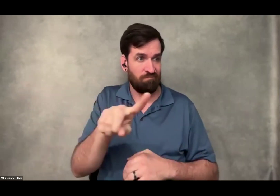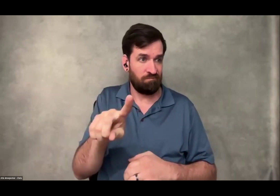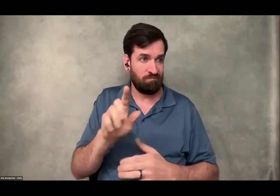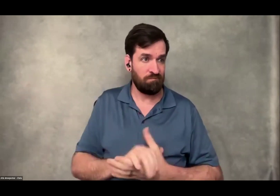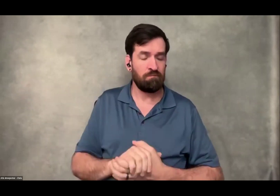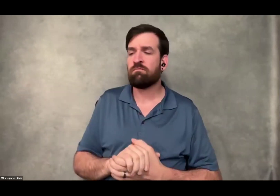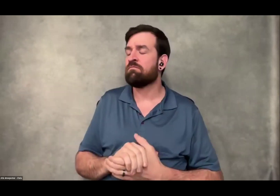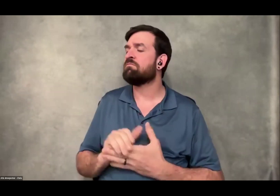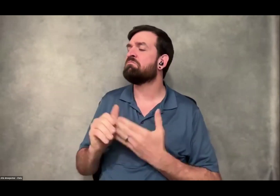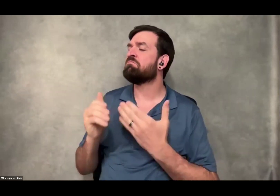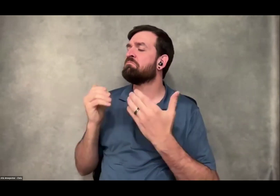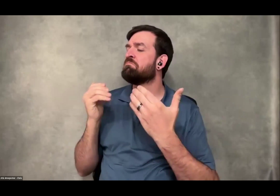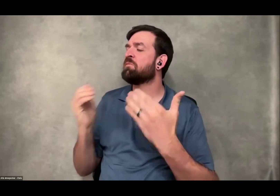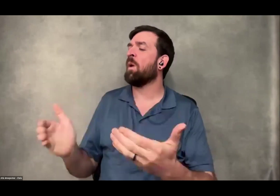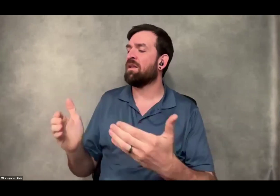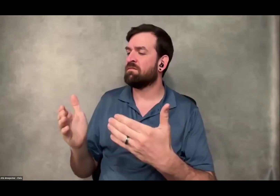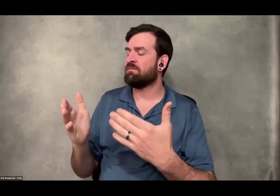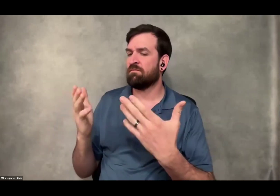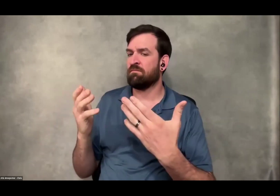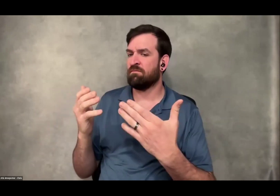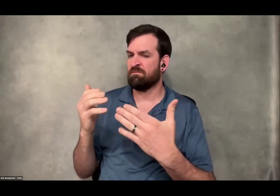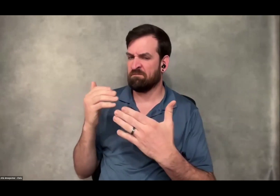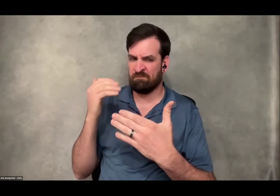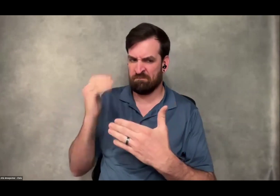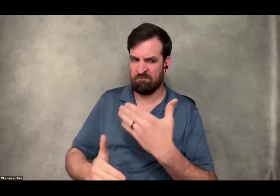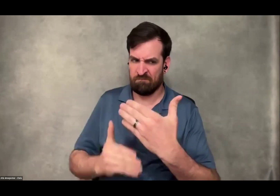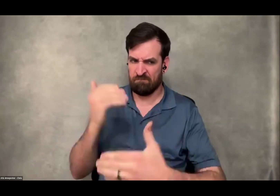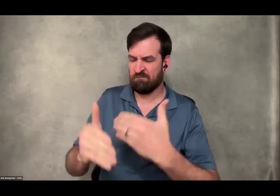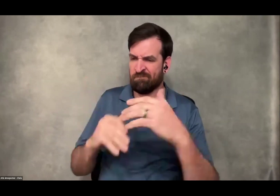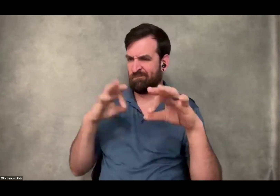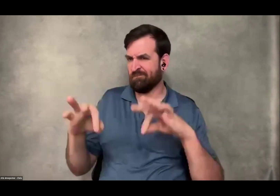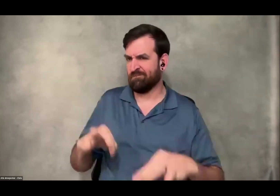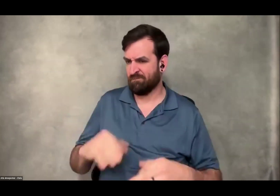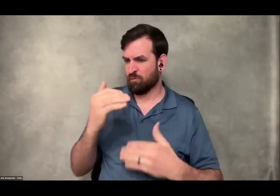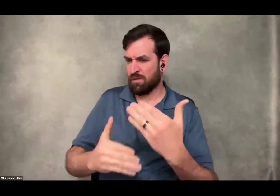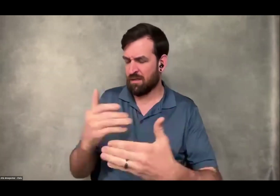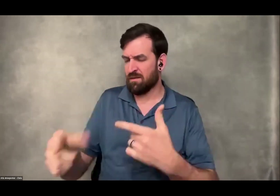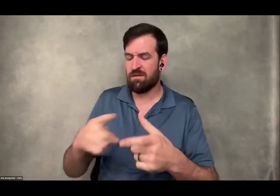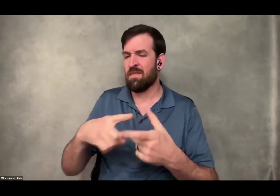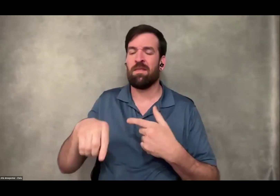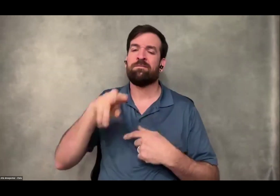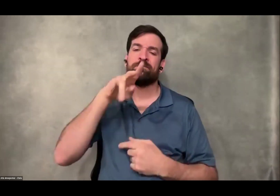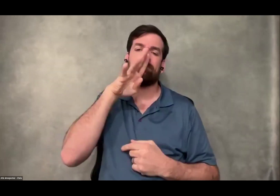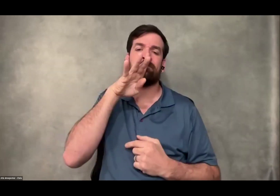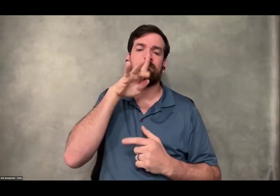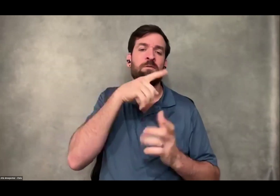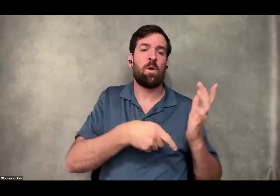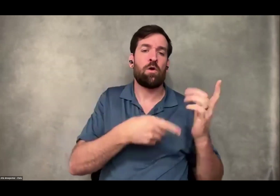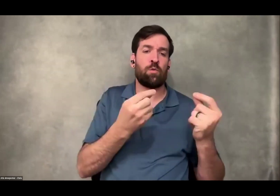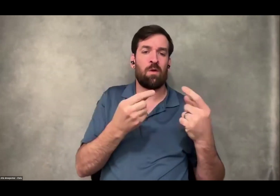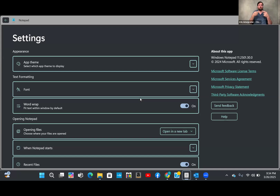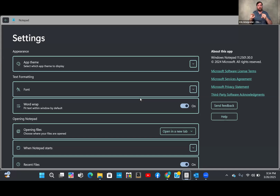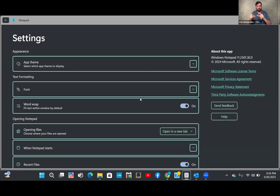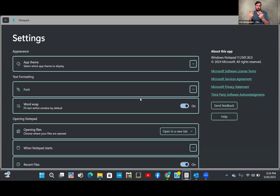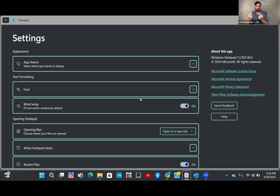them. Why don't you go ahead and just walk through the process and just verbalize what you're doing as you're doing. I think that'll go